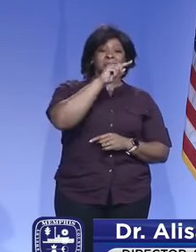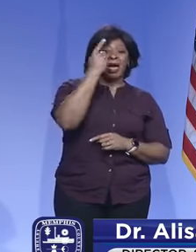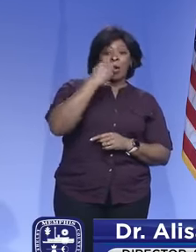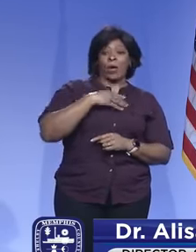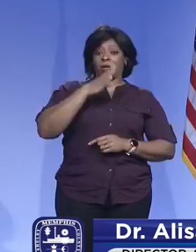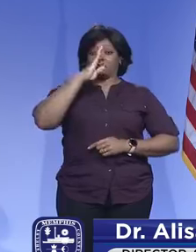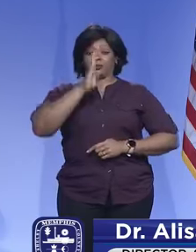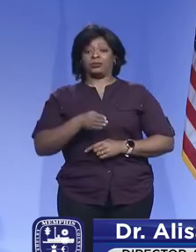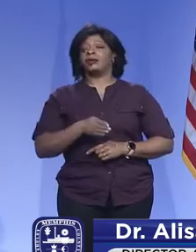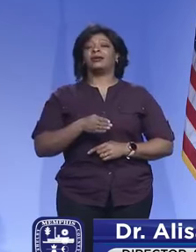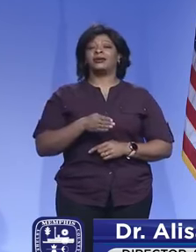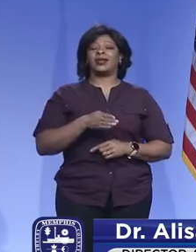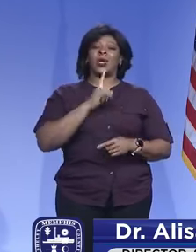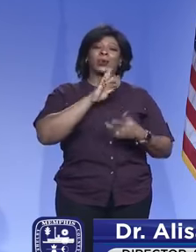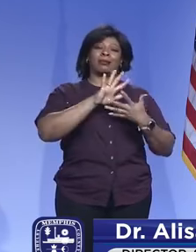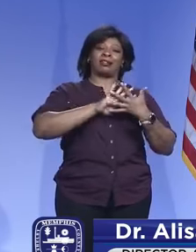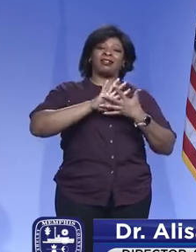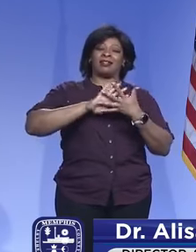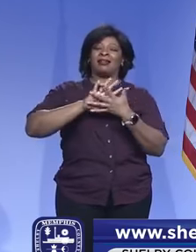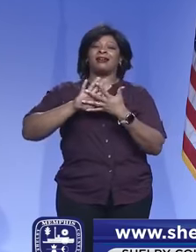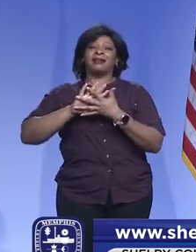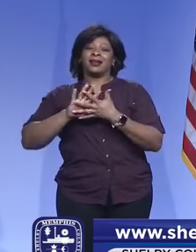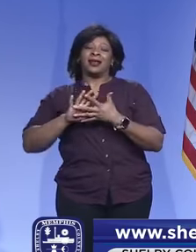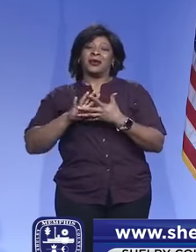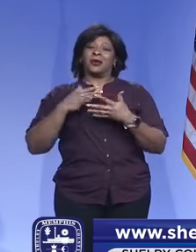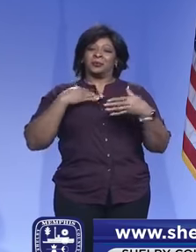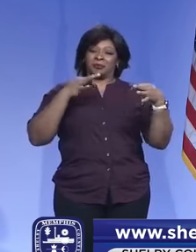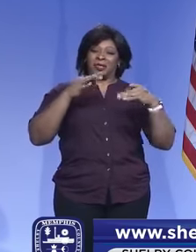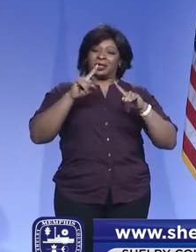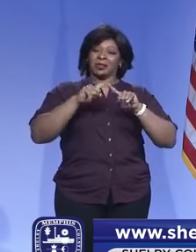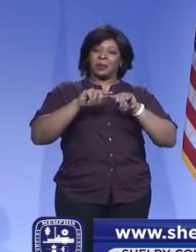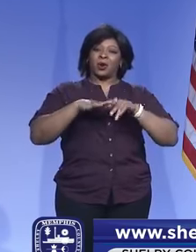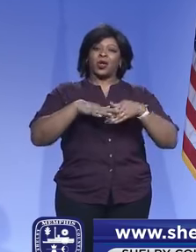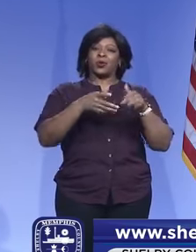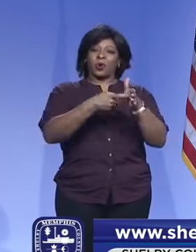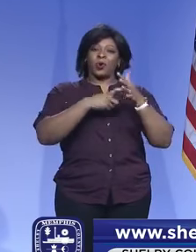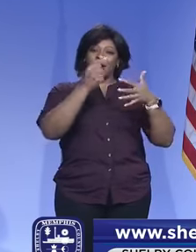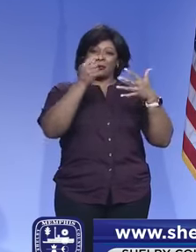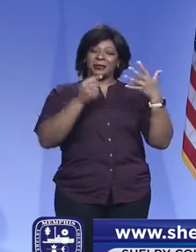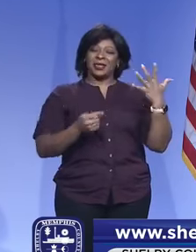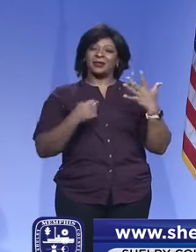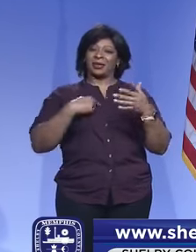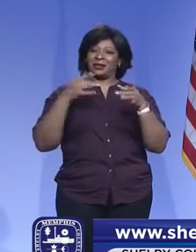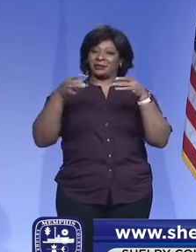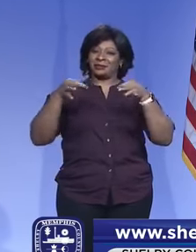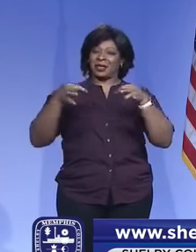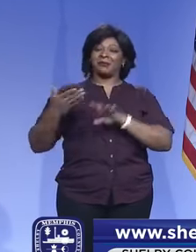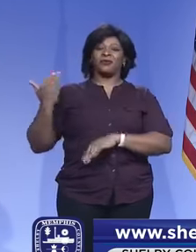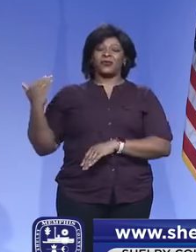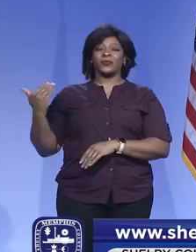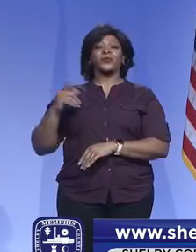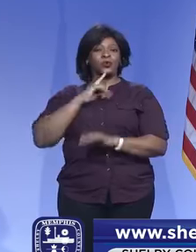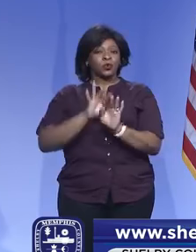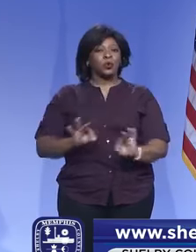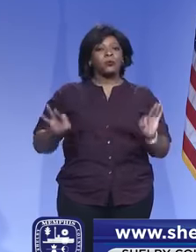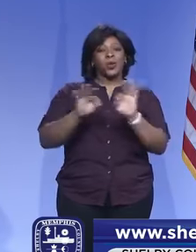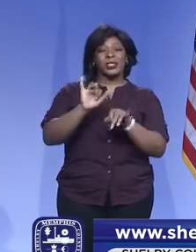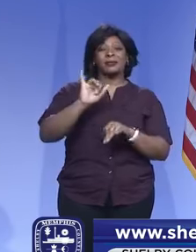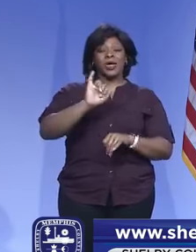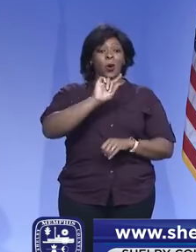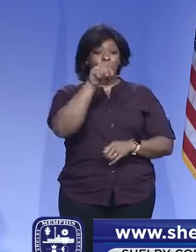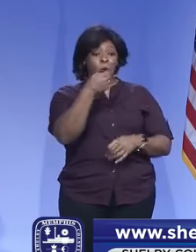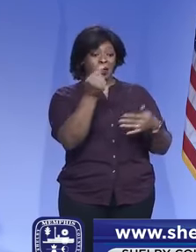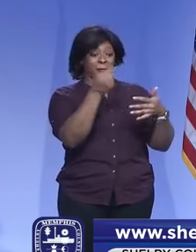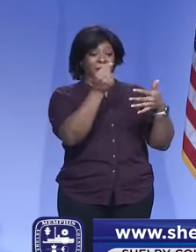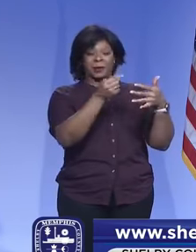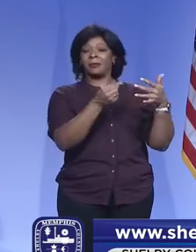of the gating criteria we've talked about all along. And so they're important, but they're not the only data that allow us